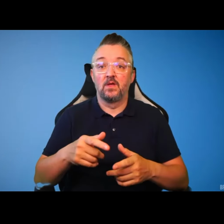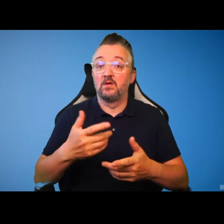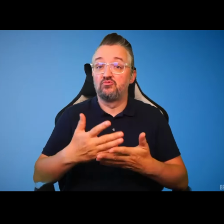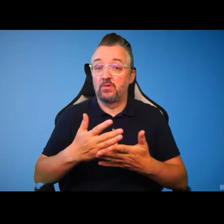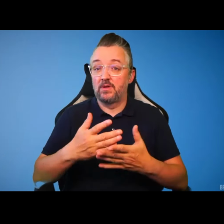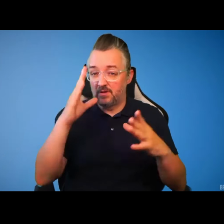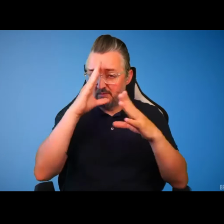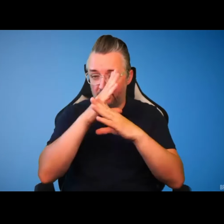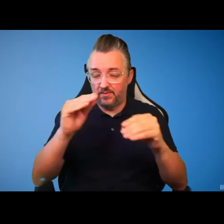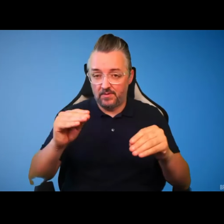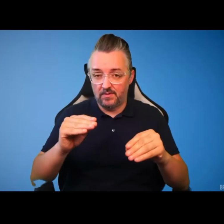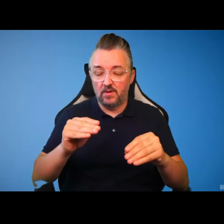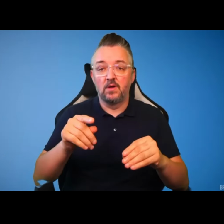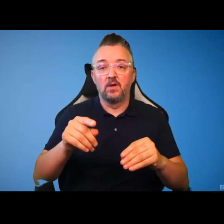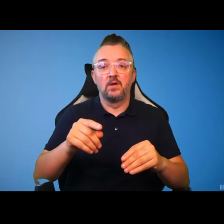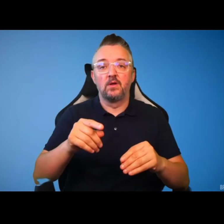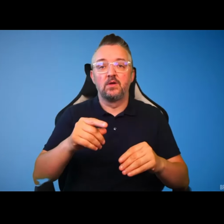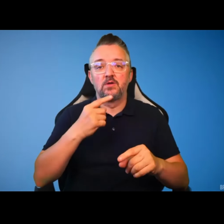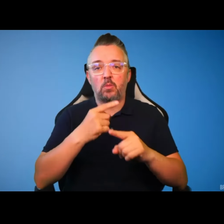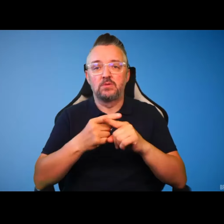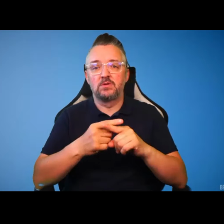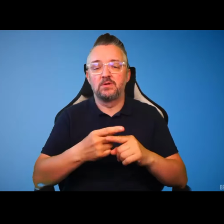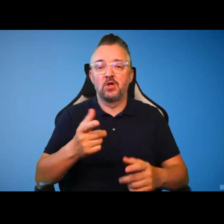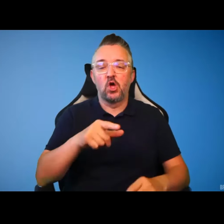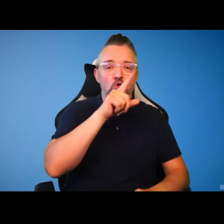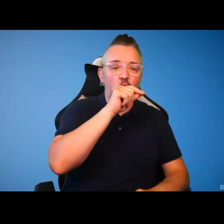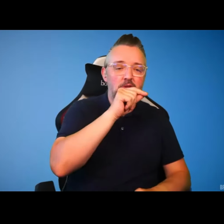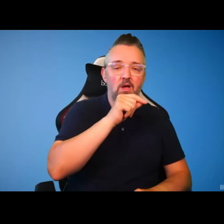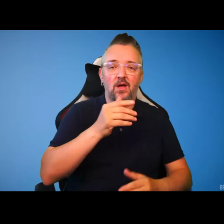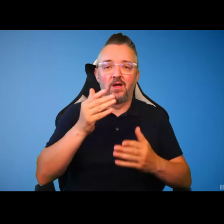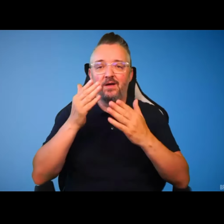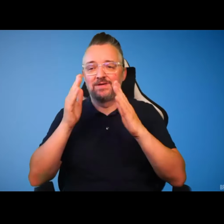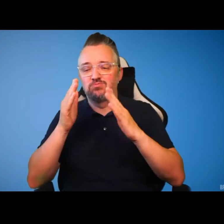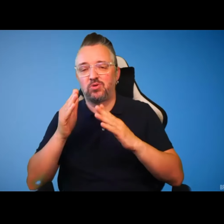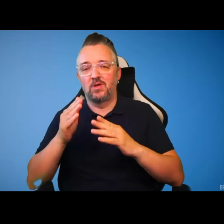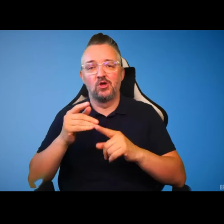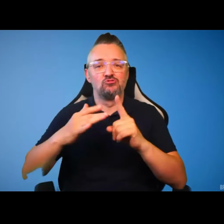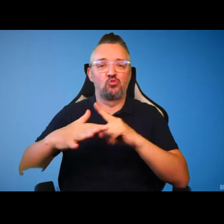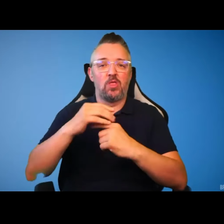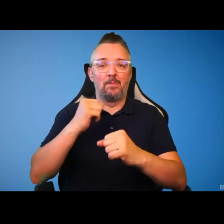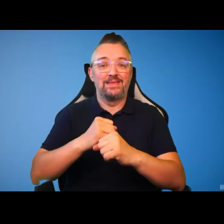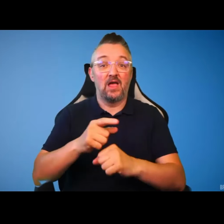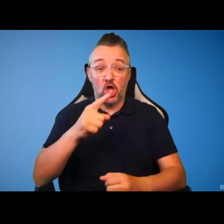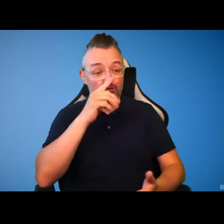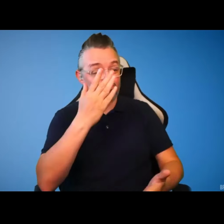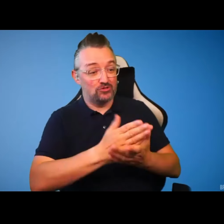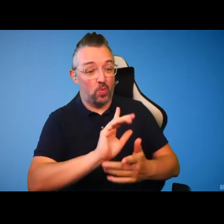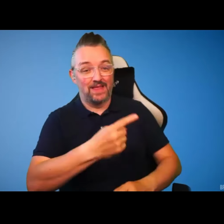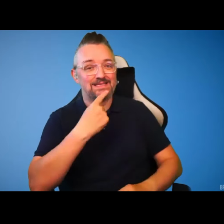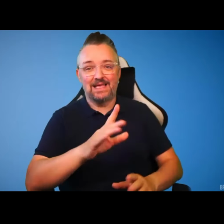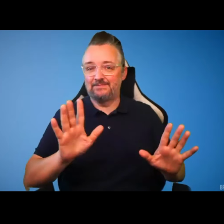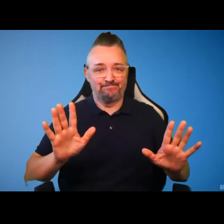note of caution on trusting Twitter or social media experts unless they have clear credentials that are in their